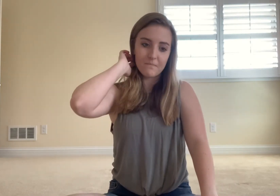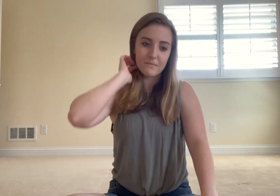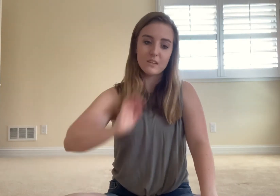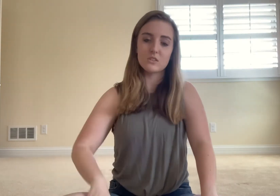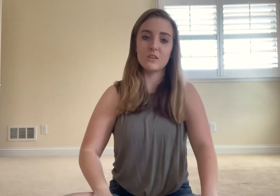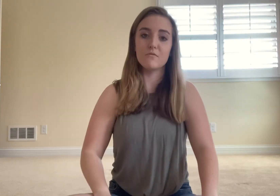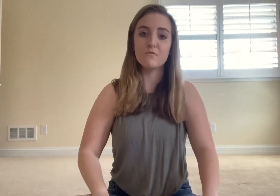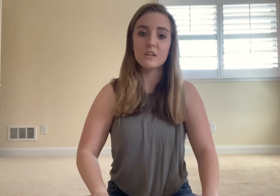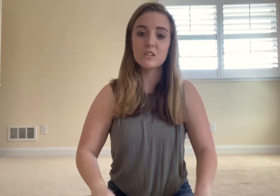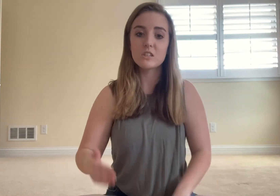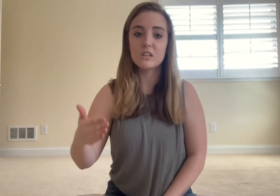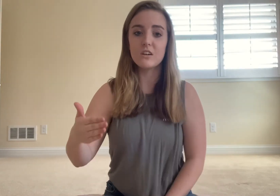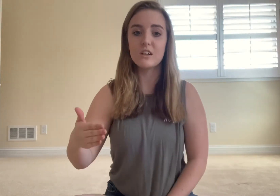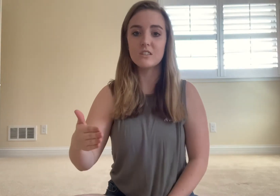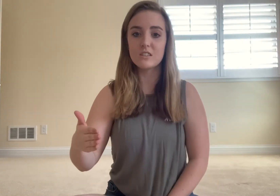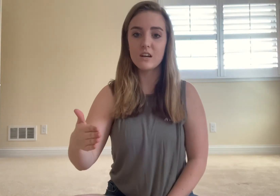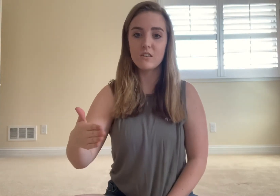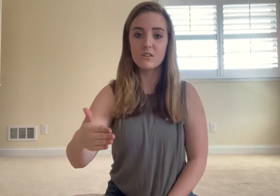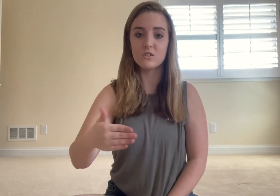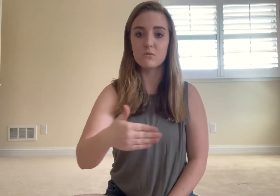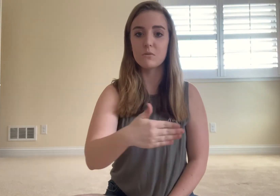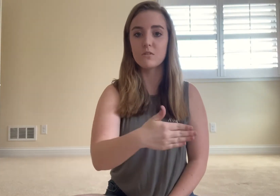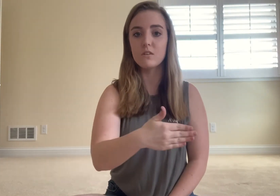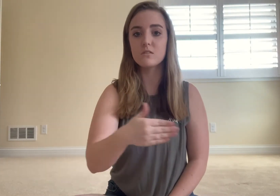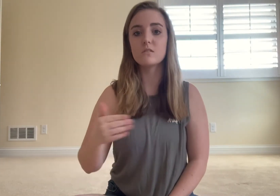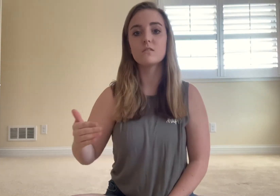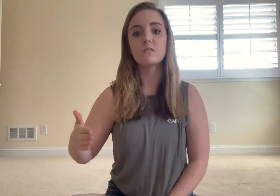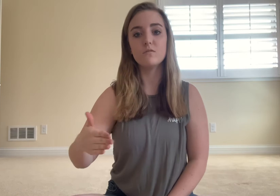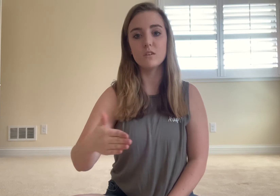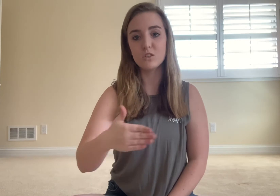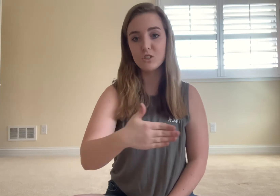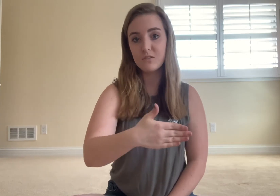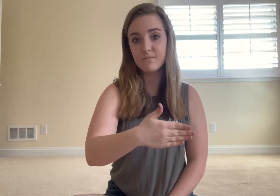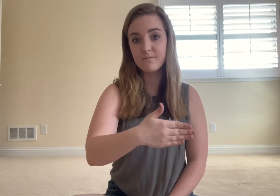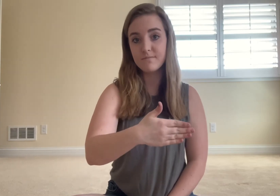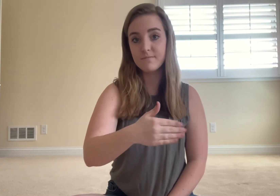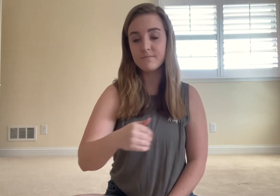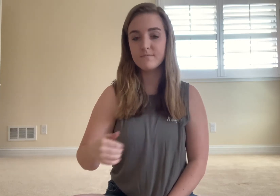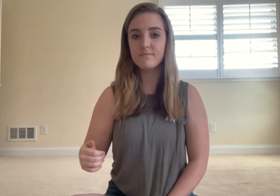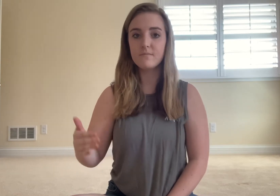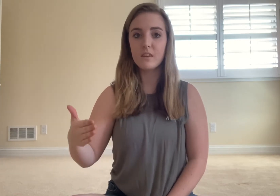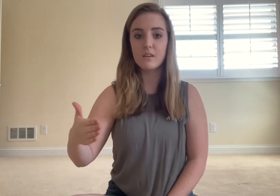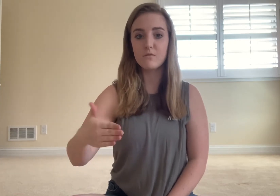So then fish, your hand is just out and you just swim across. Fish. Fish.